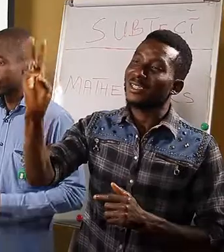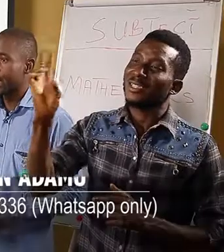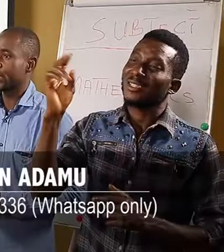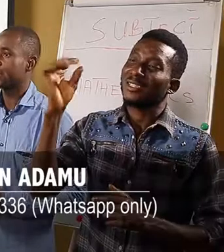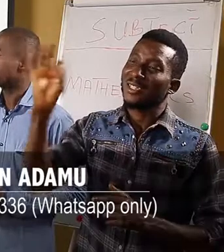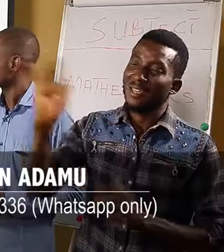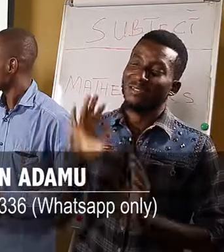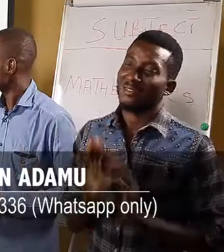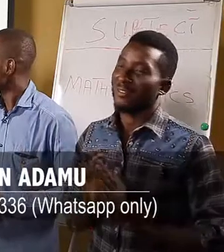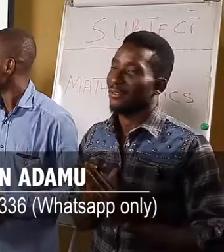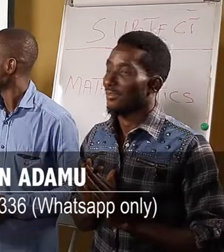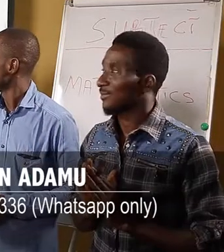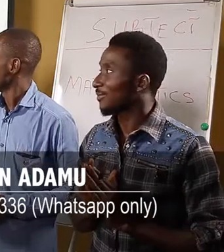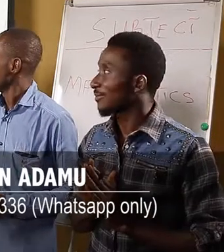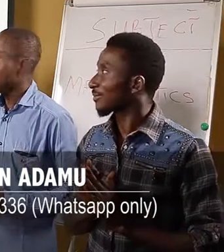69.